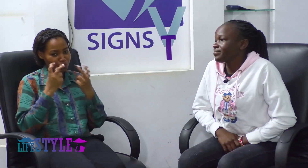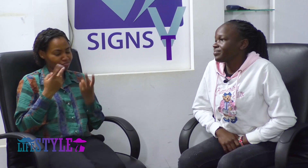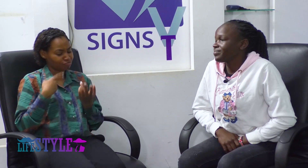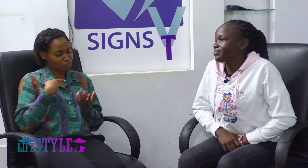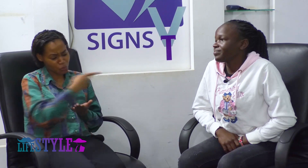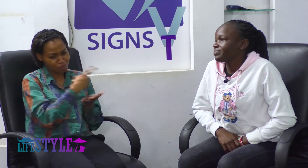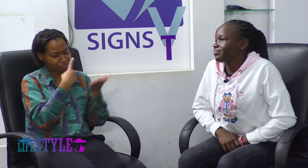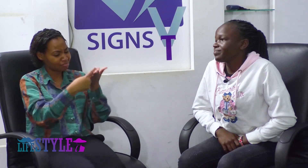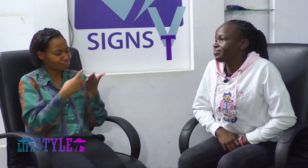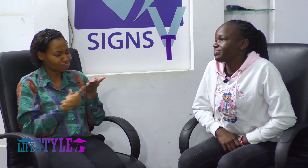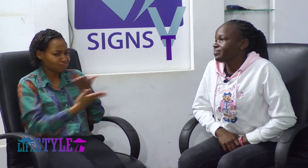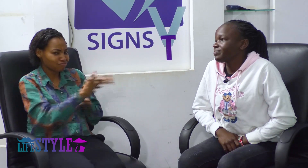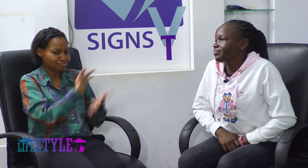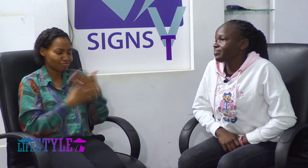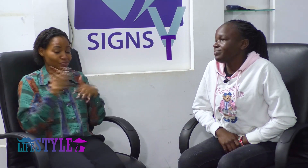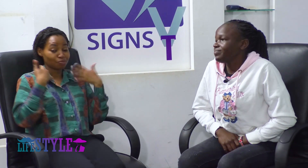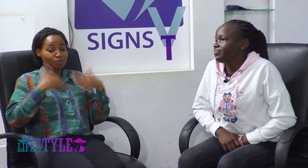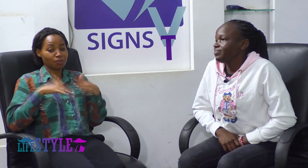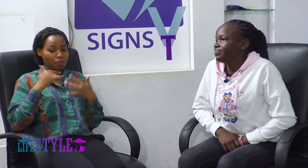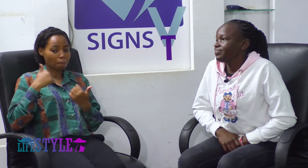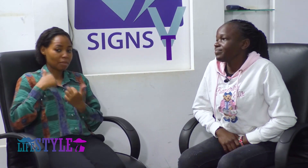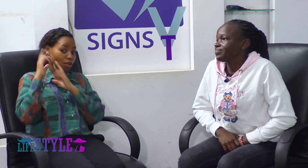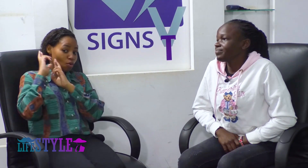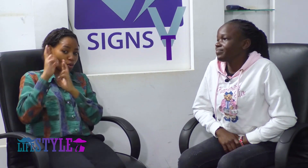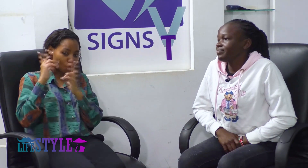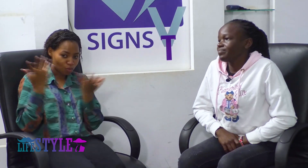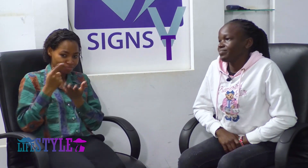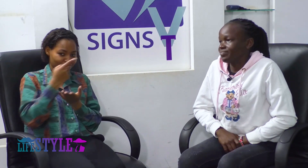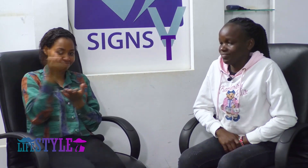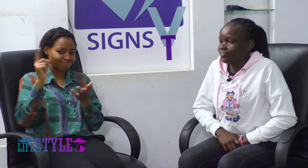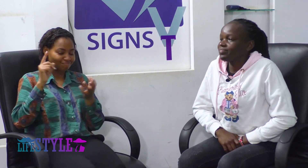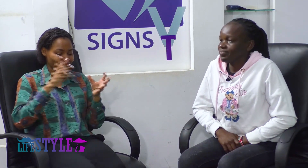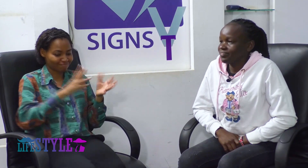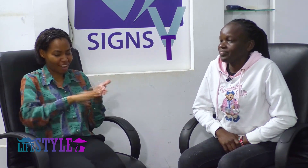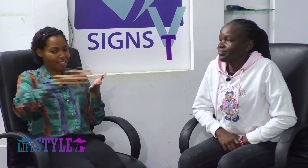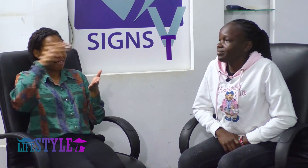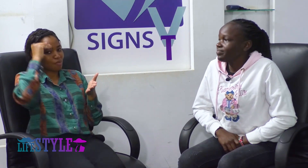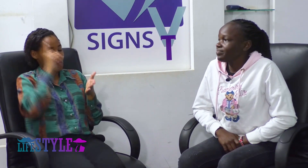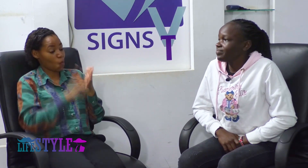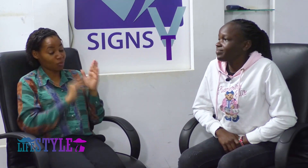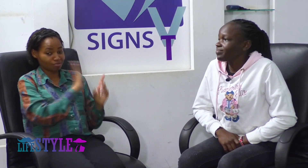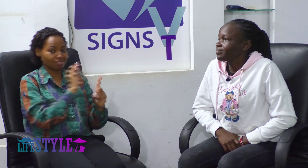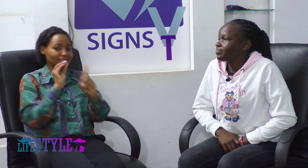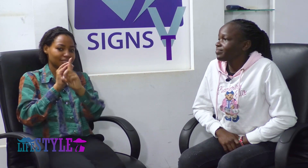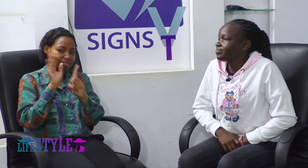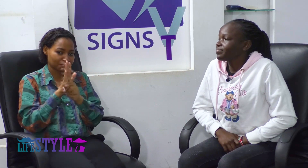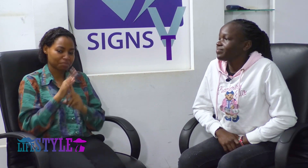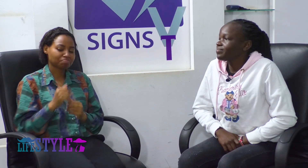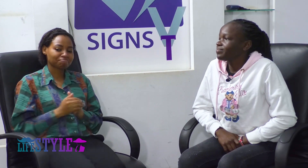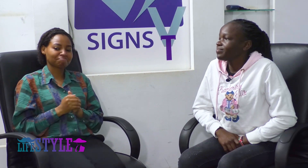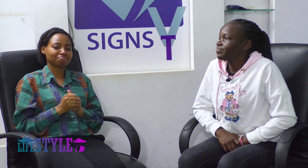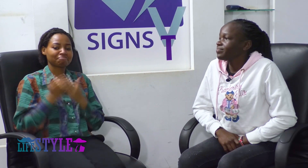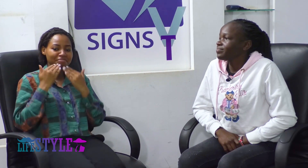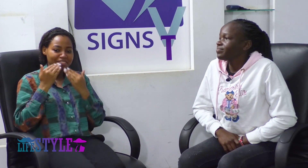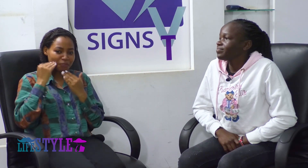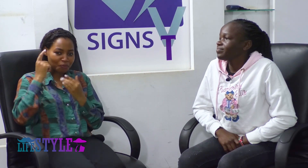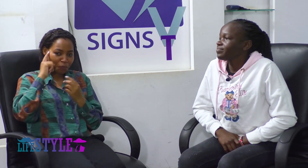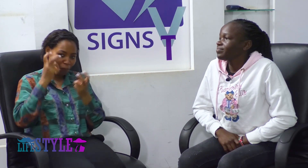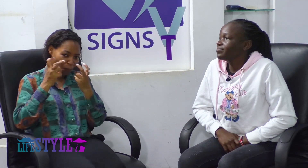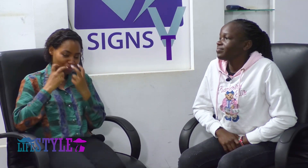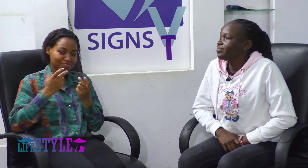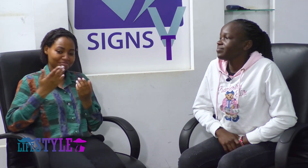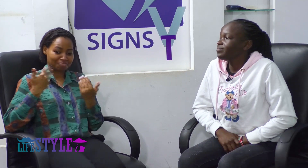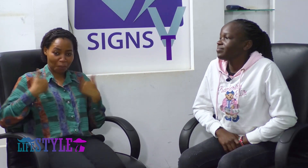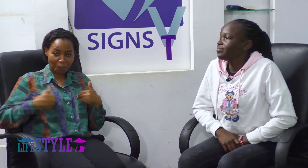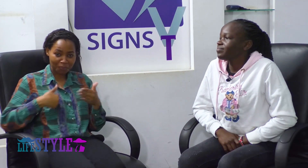Thank you so much, viewers, for listening to our conversation. I hope that you've learned more and